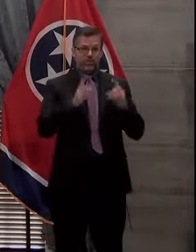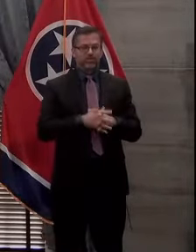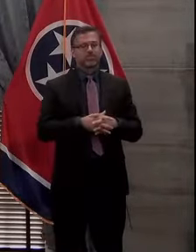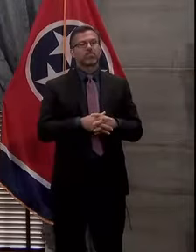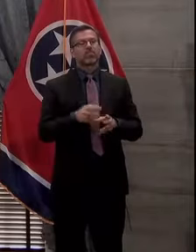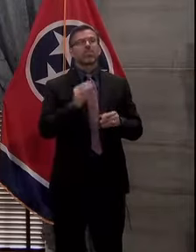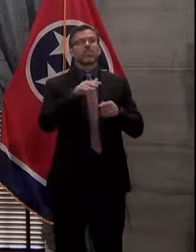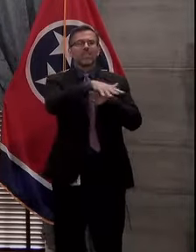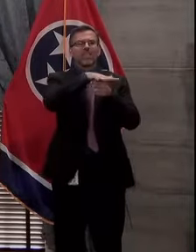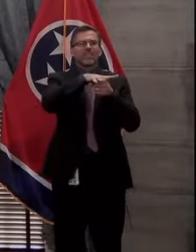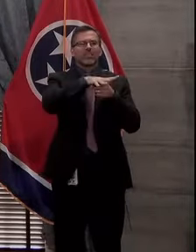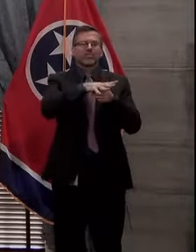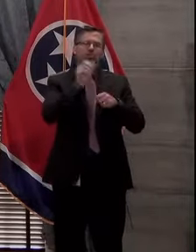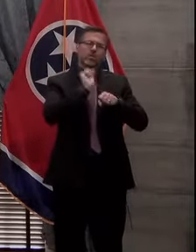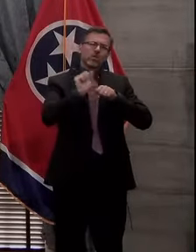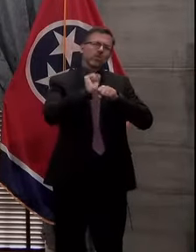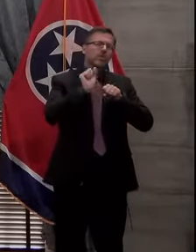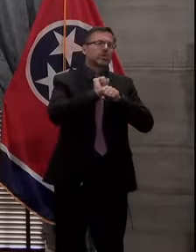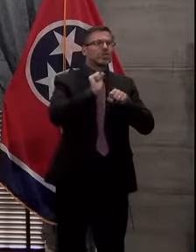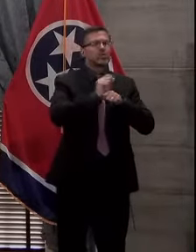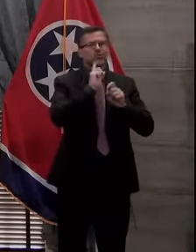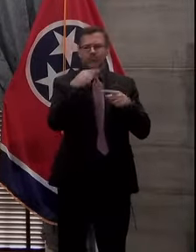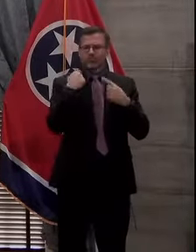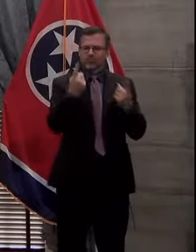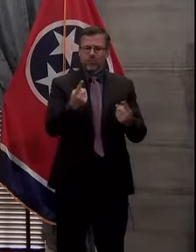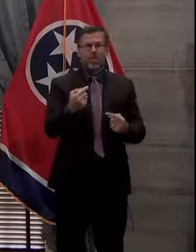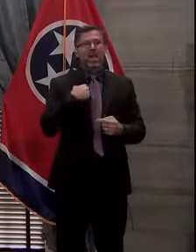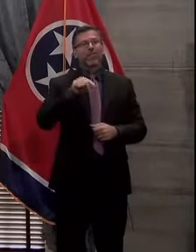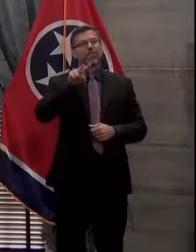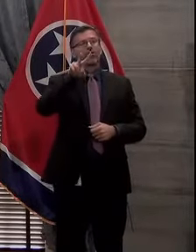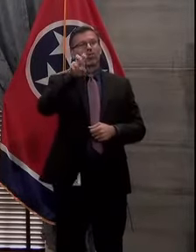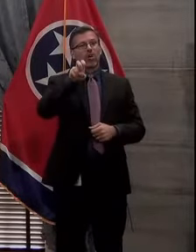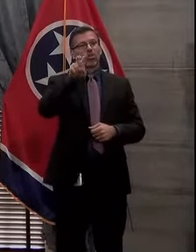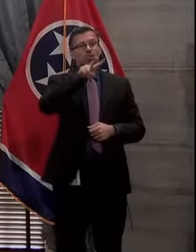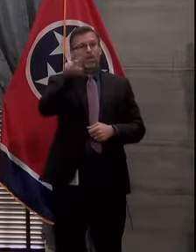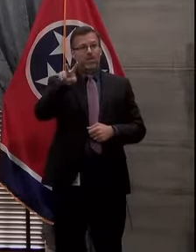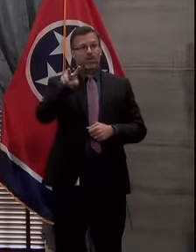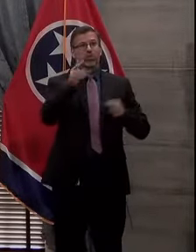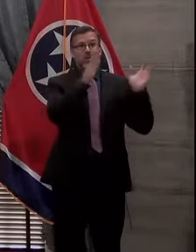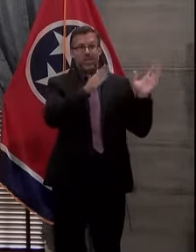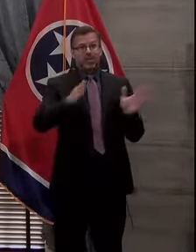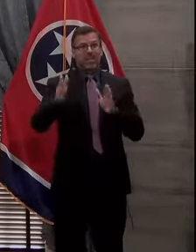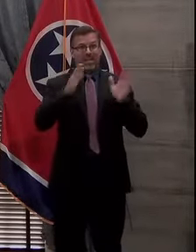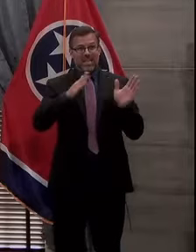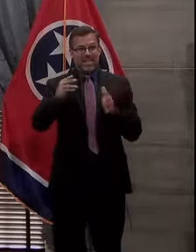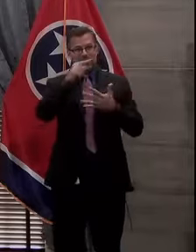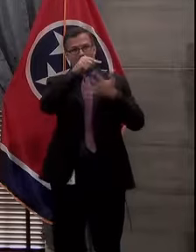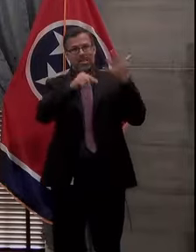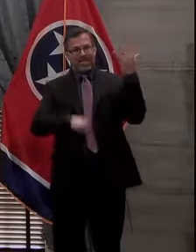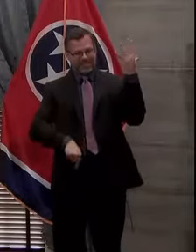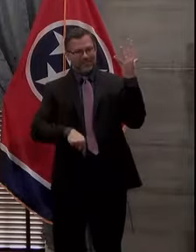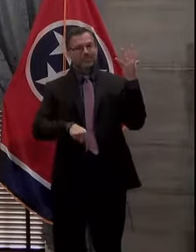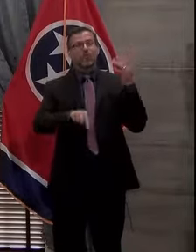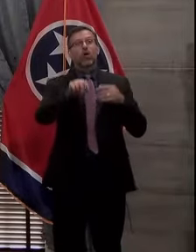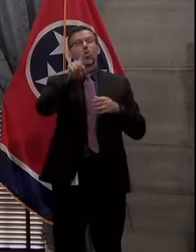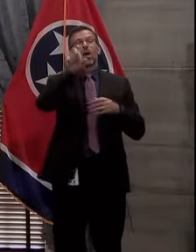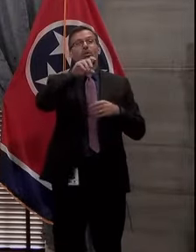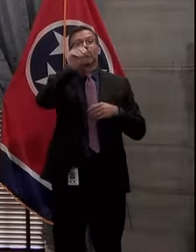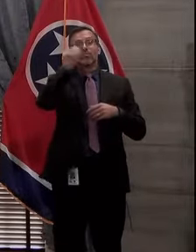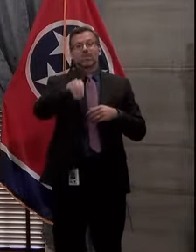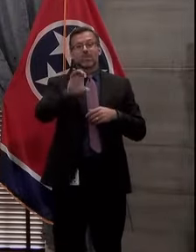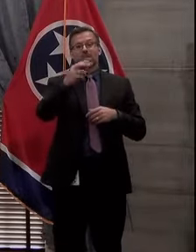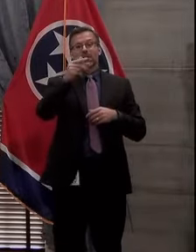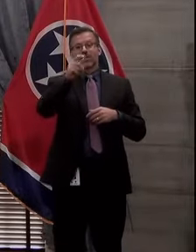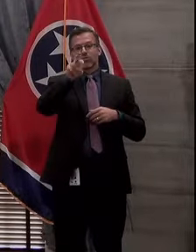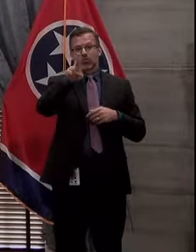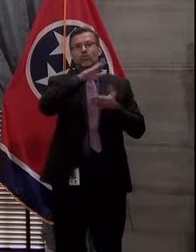Our districts have been working incredibly hard. We've received 222 plans as of this morning. 100% of our public charter schools